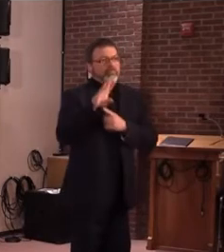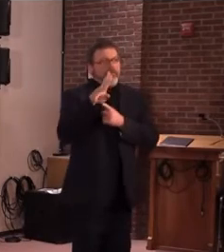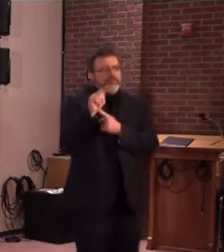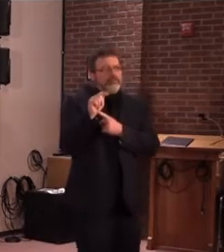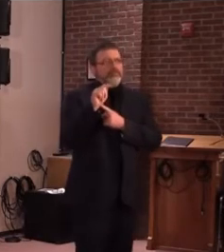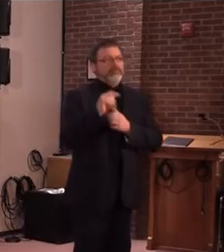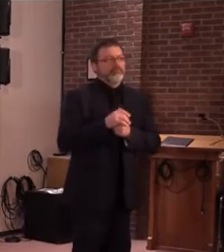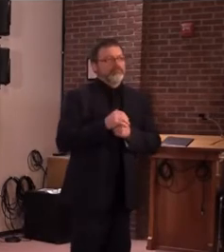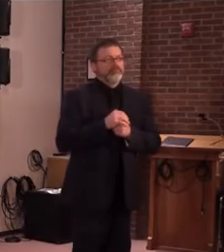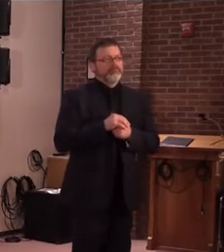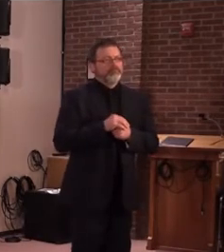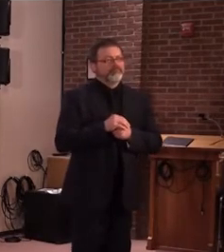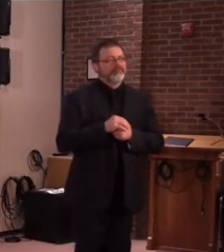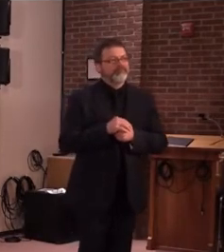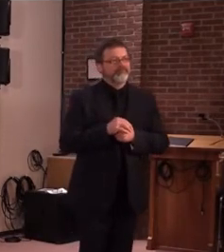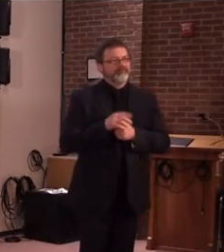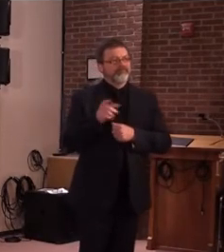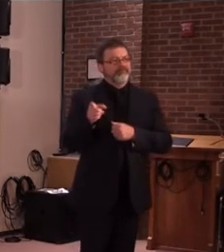assistance,